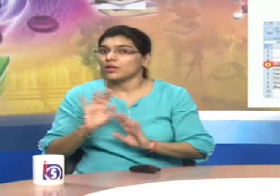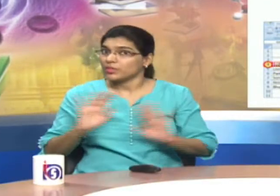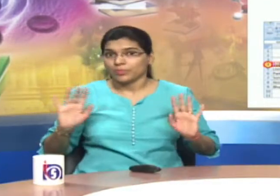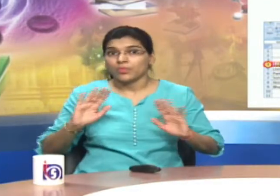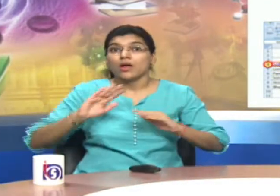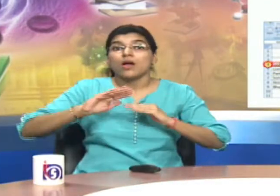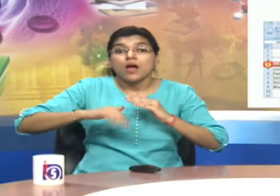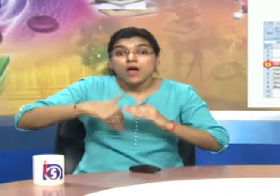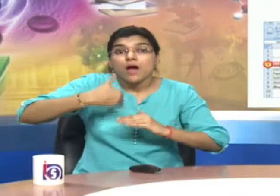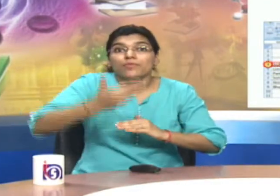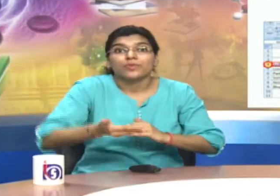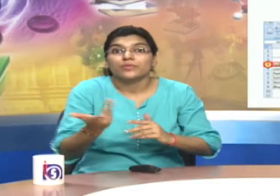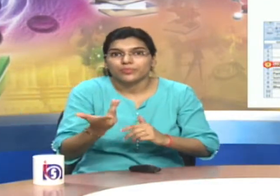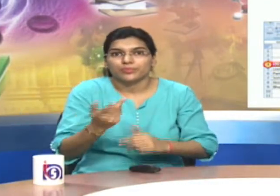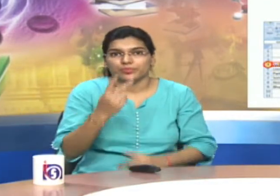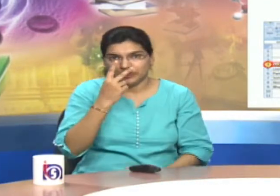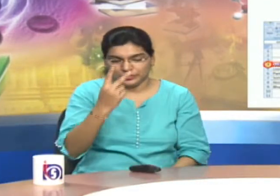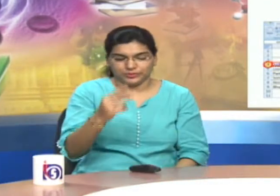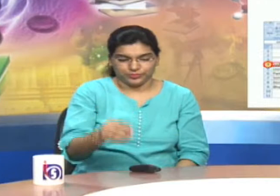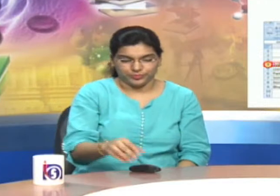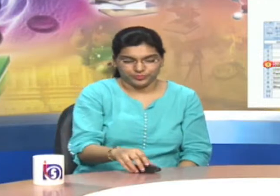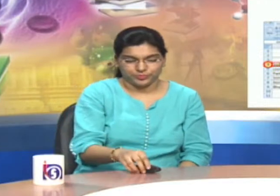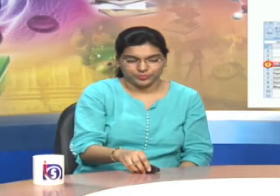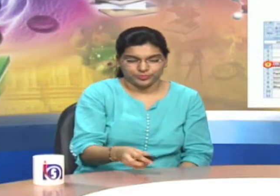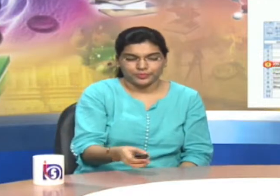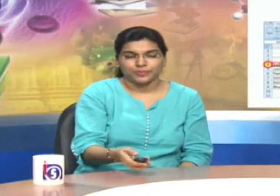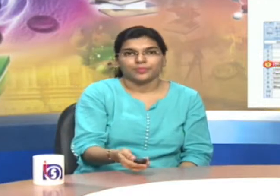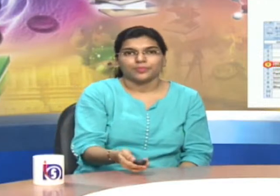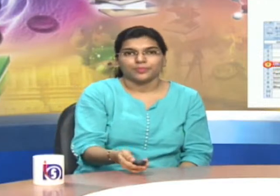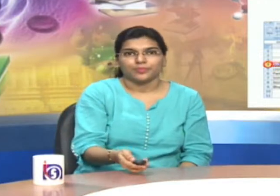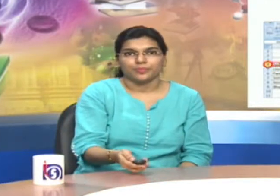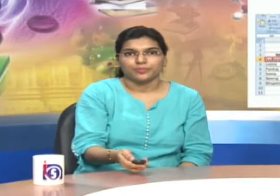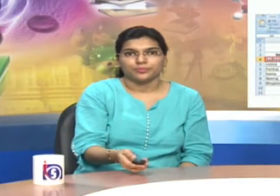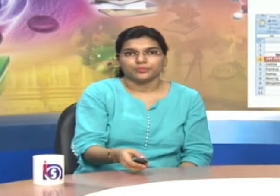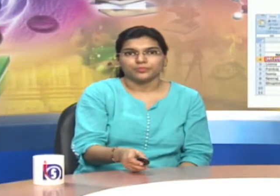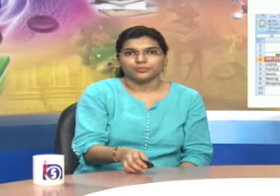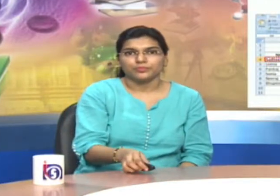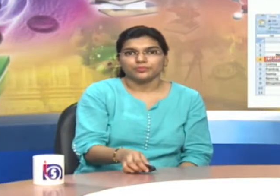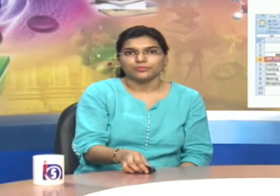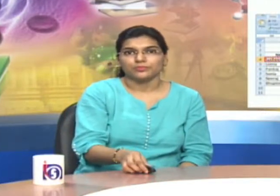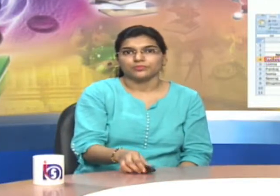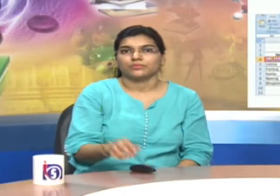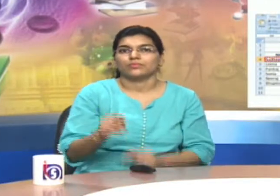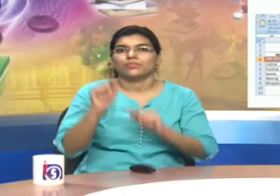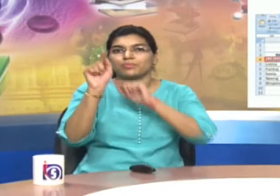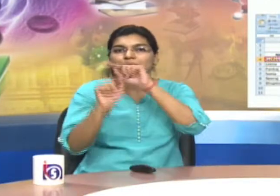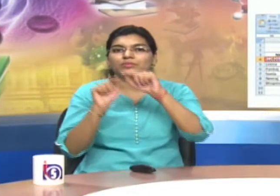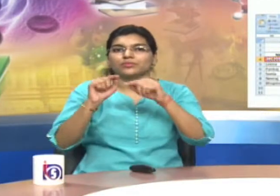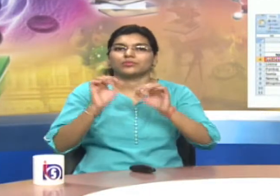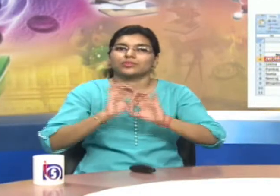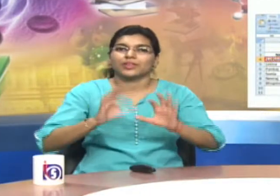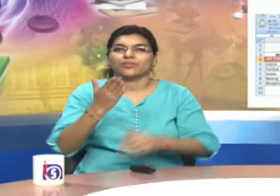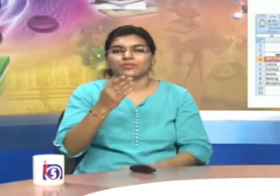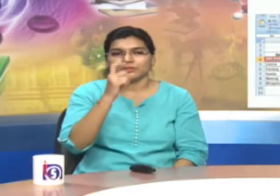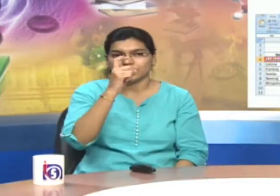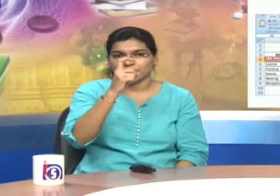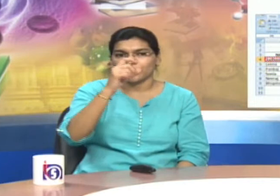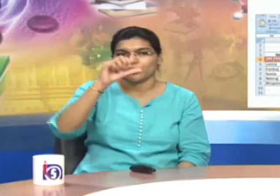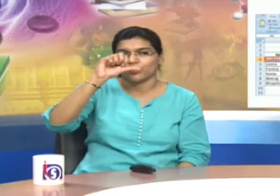of the cells is starting from B4 till E4. So, accordingly you will put the formula, that is